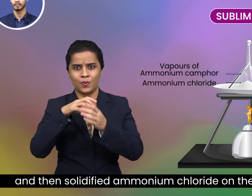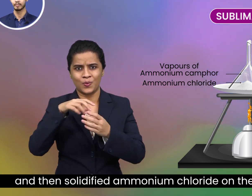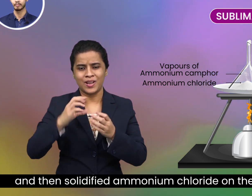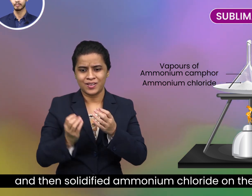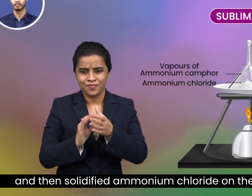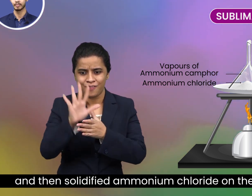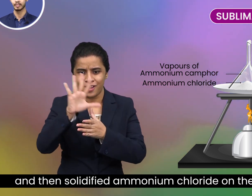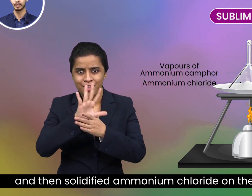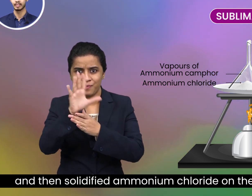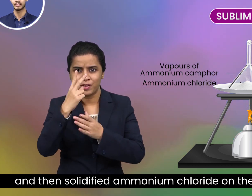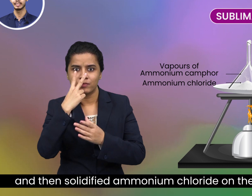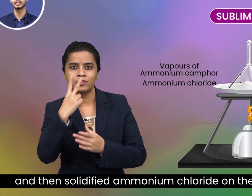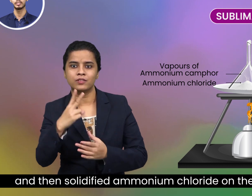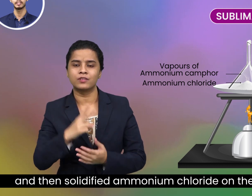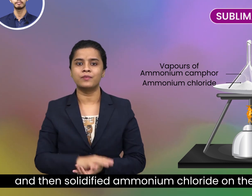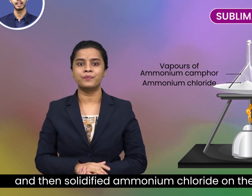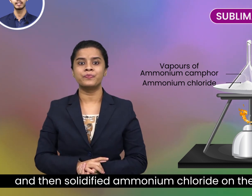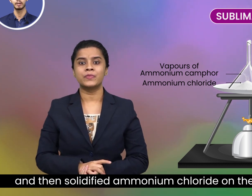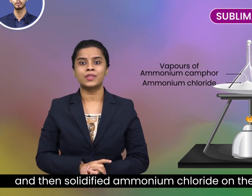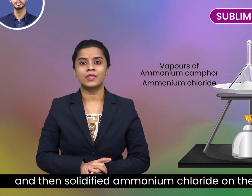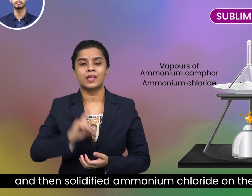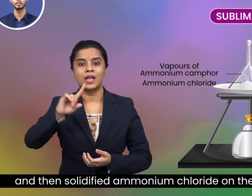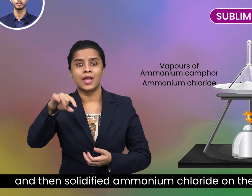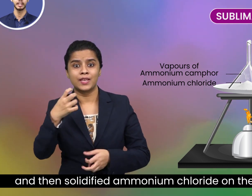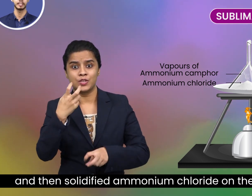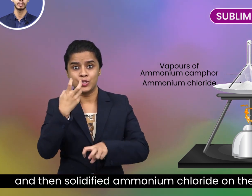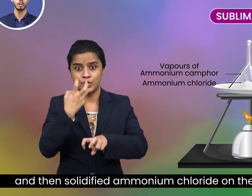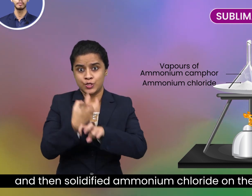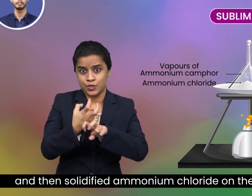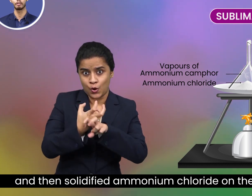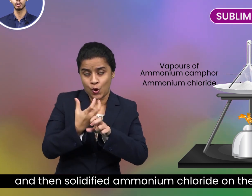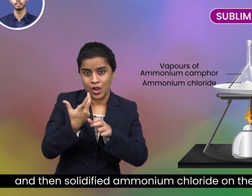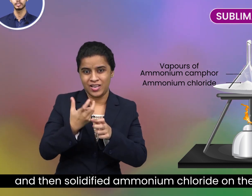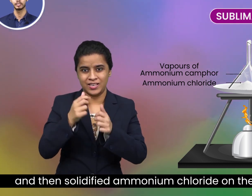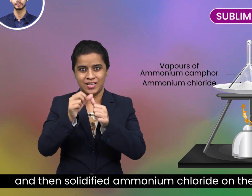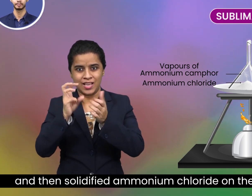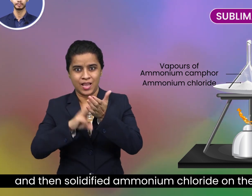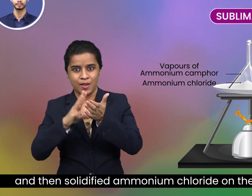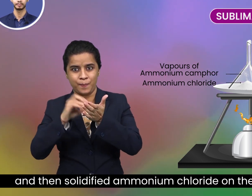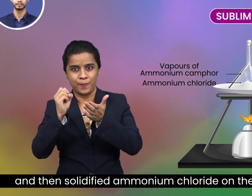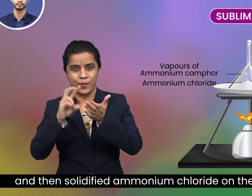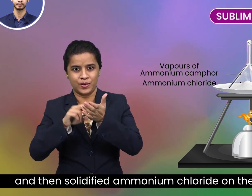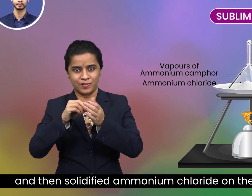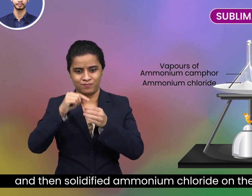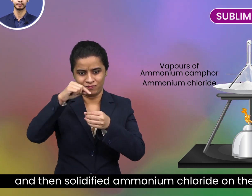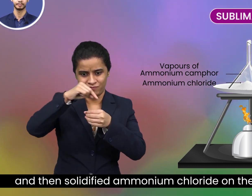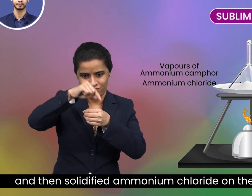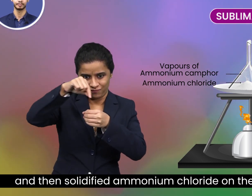and then solidified ammonium chloride on the walls